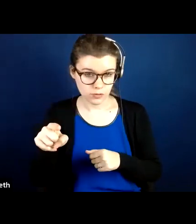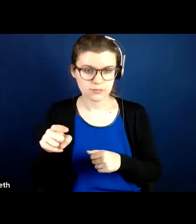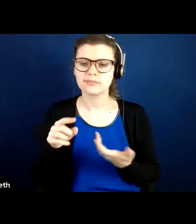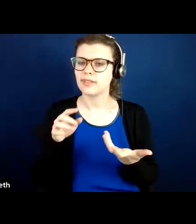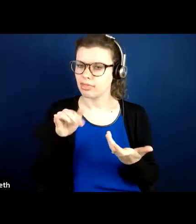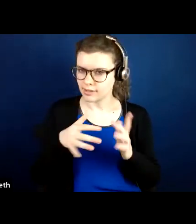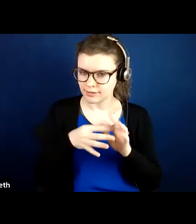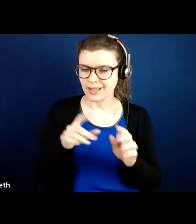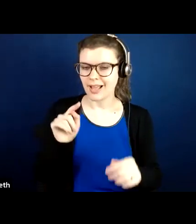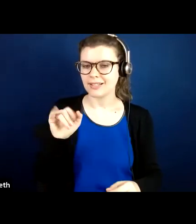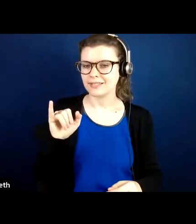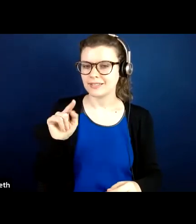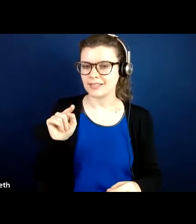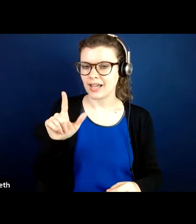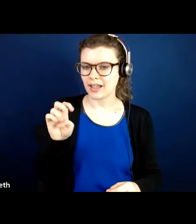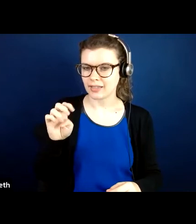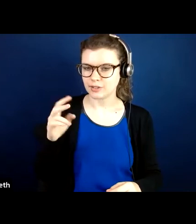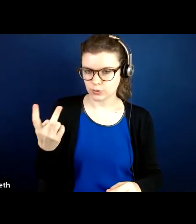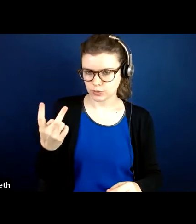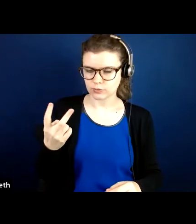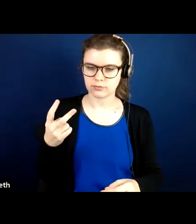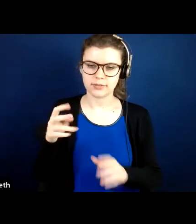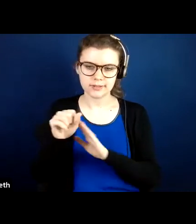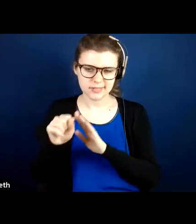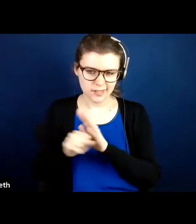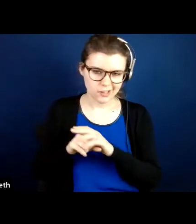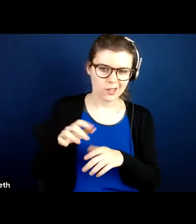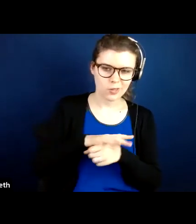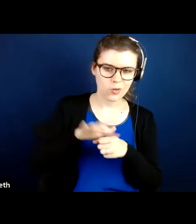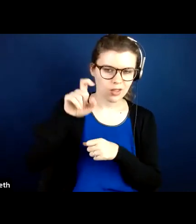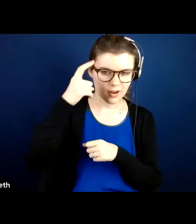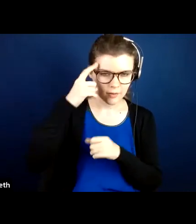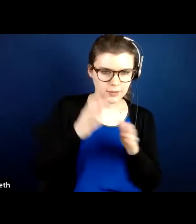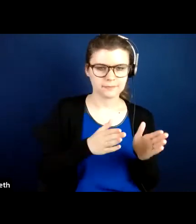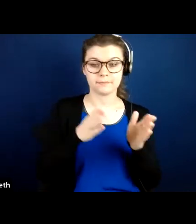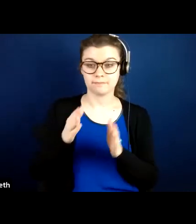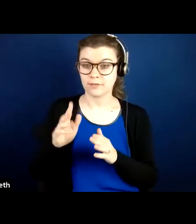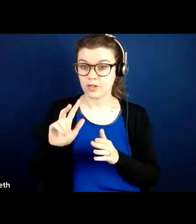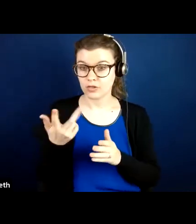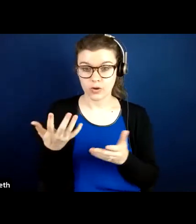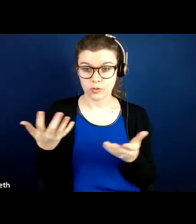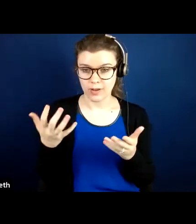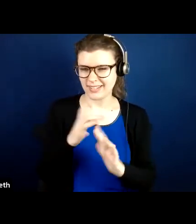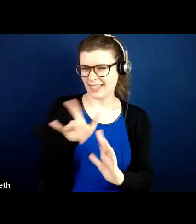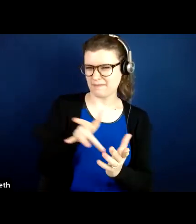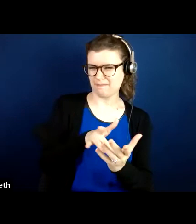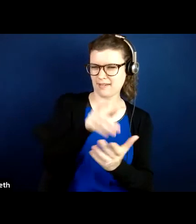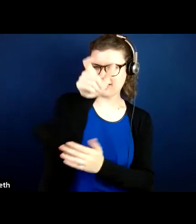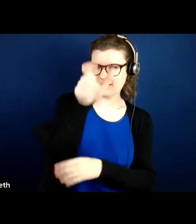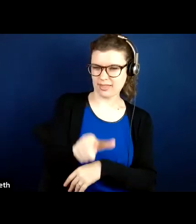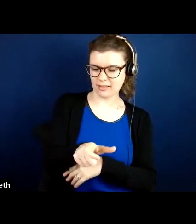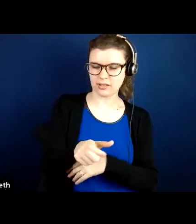questions about Title II state and local government entities. The third category, which is in the middle of the screen,